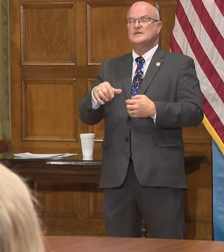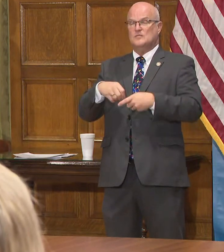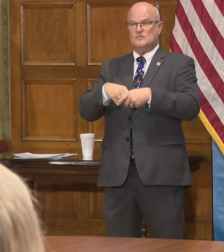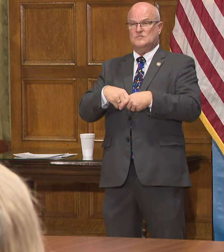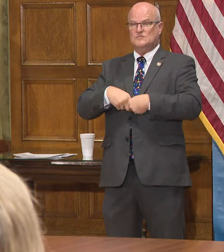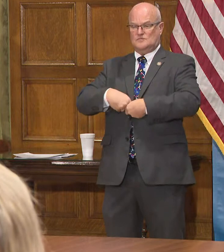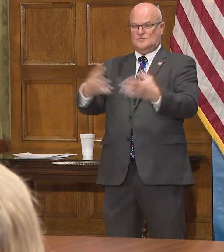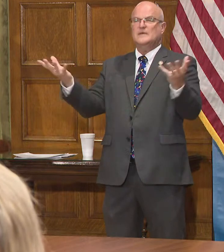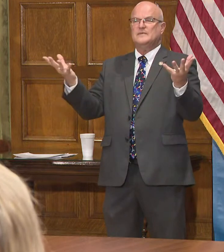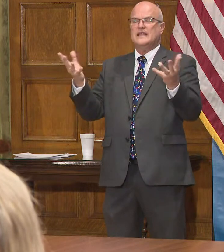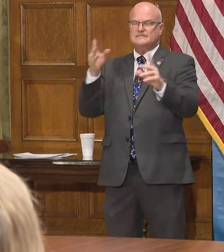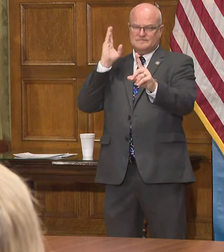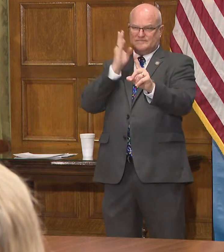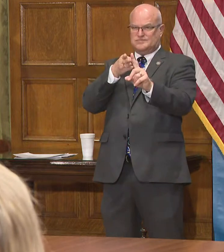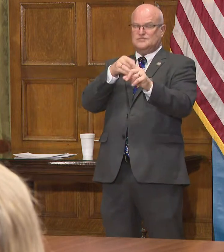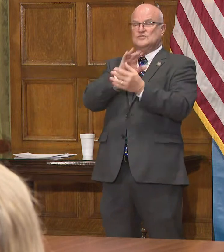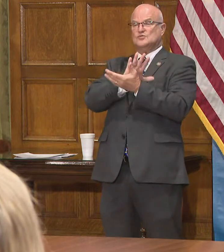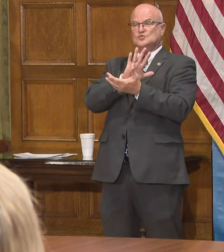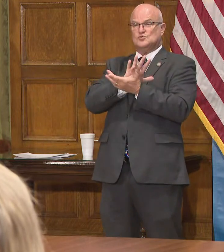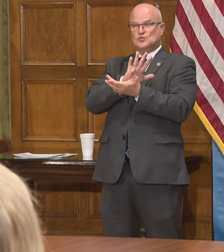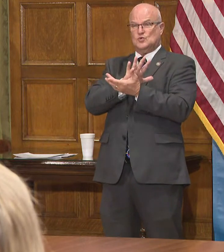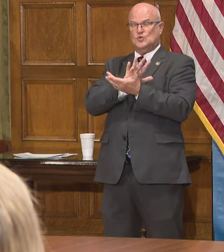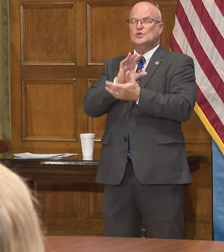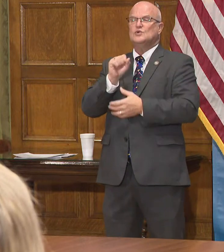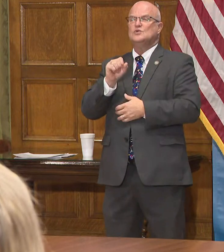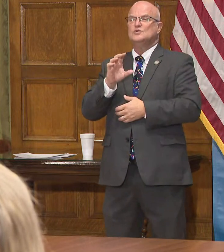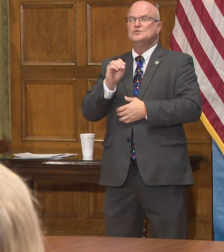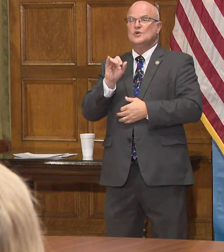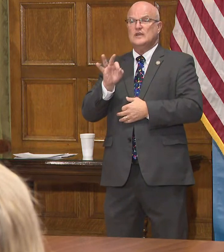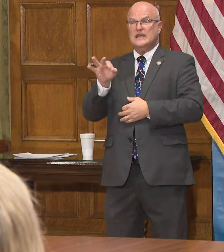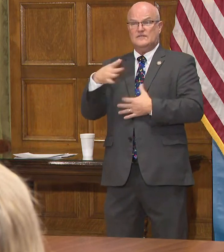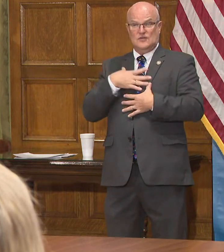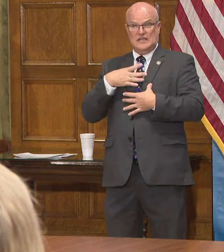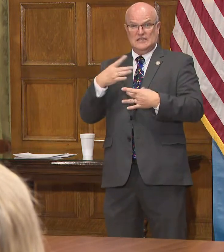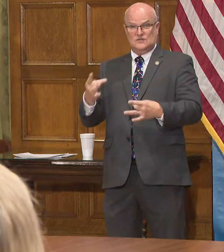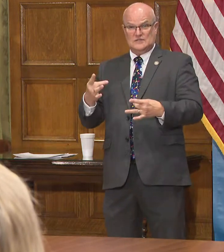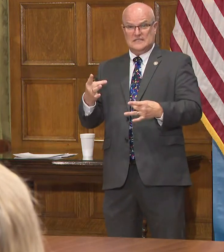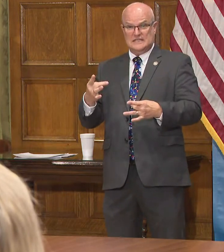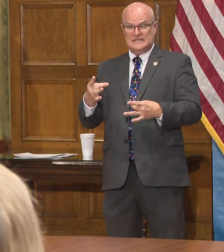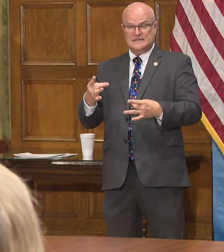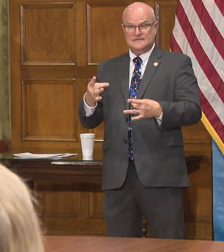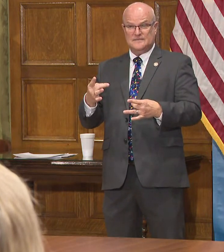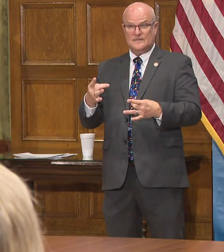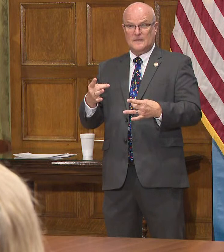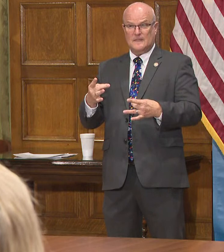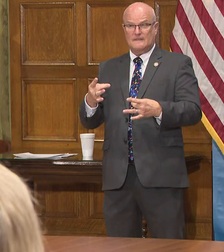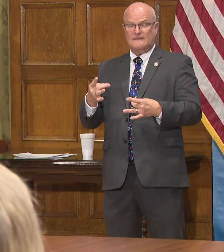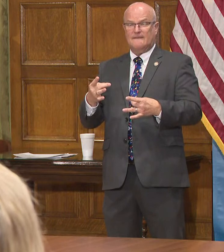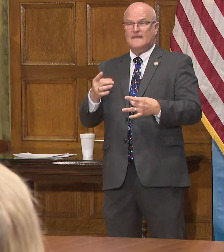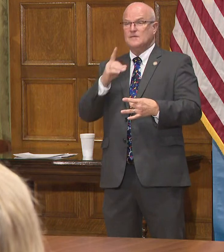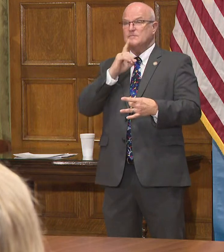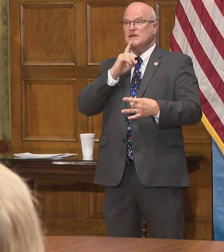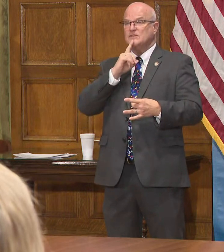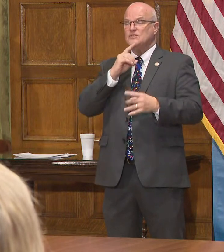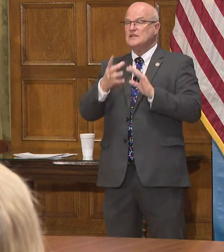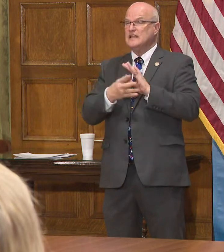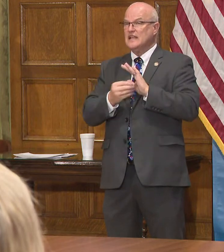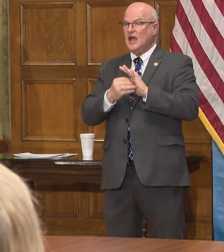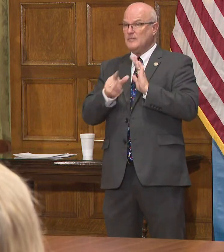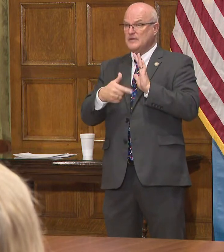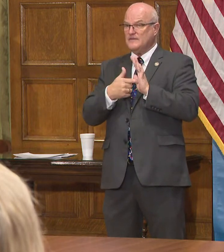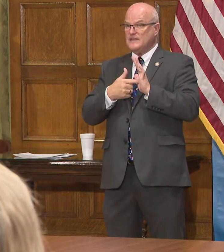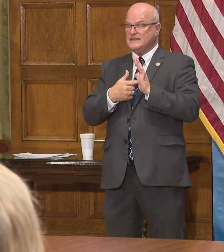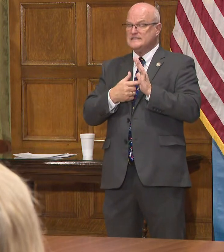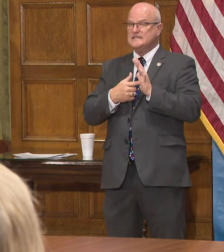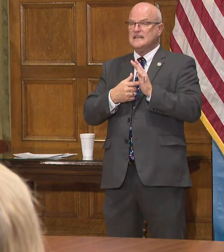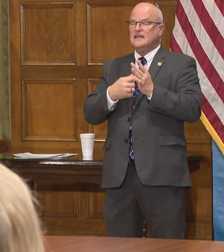brochures have been sent directly to the schools. So if you're interested in making sure you get a copy of this,